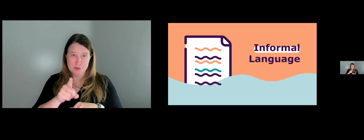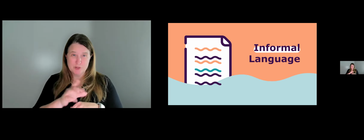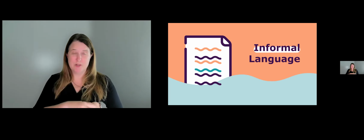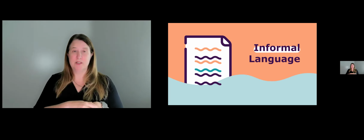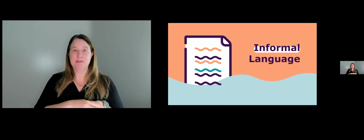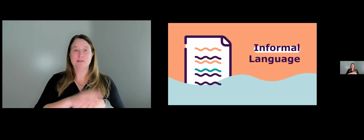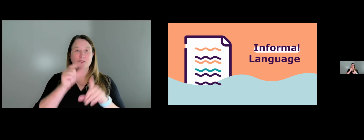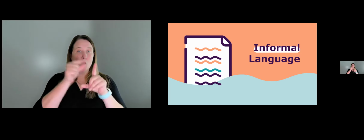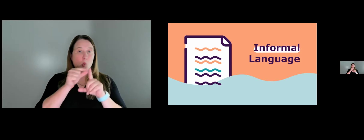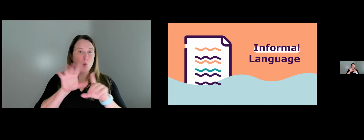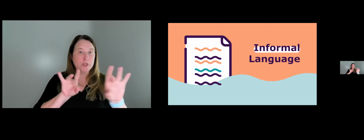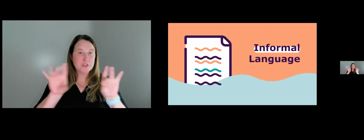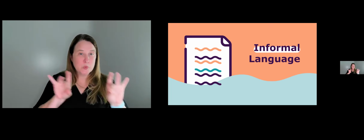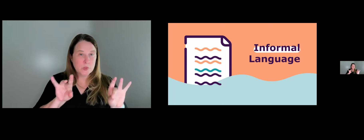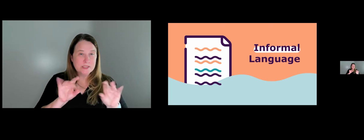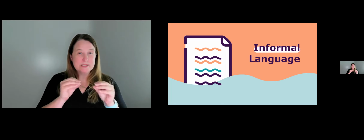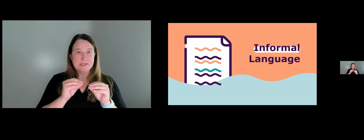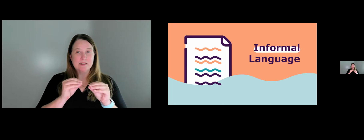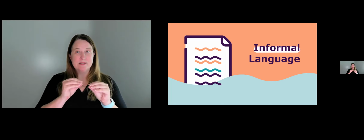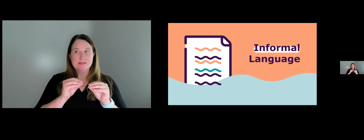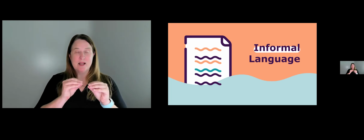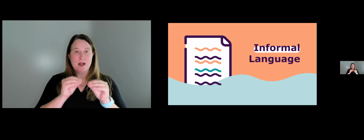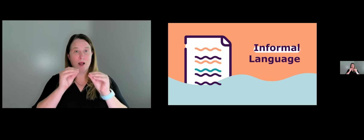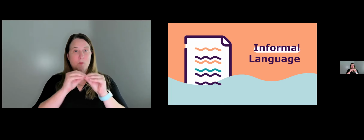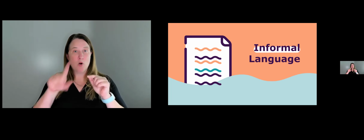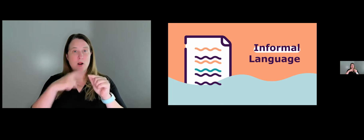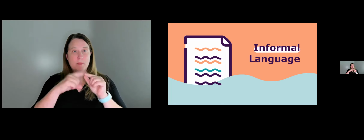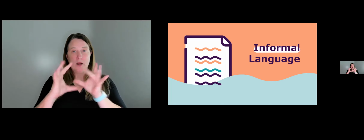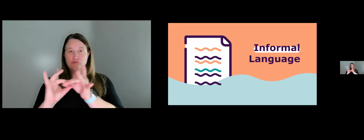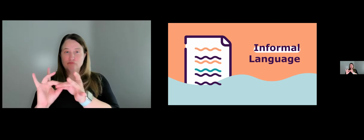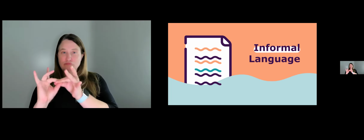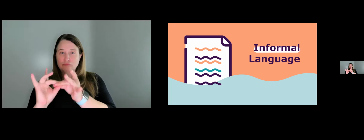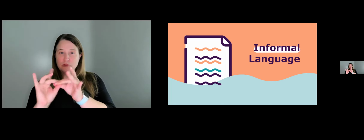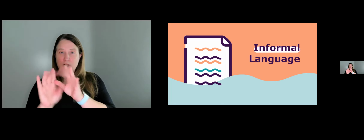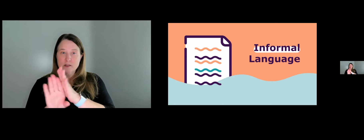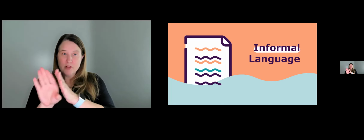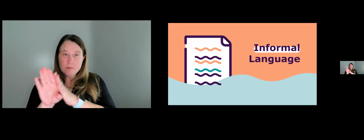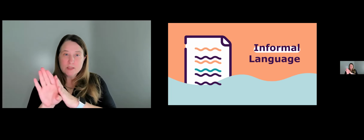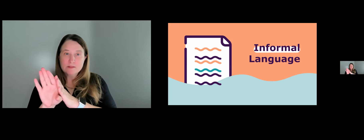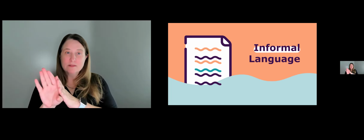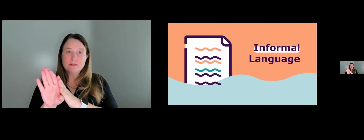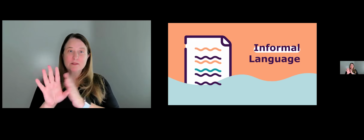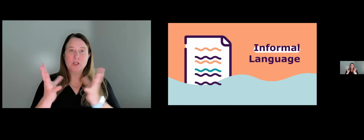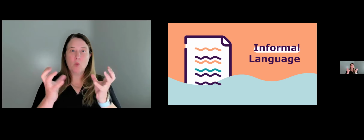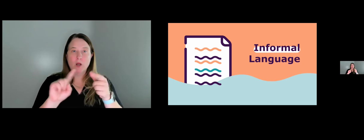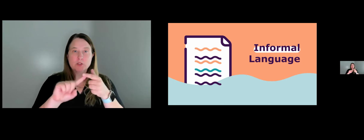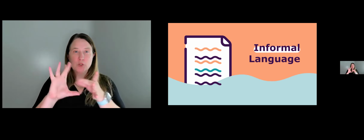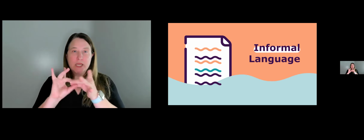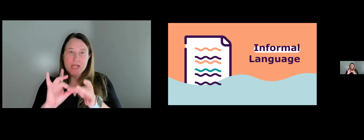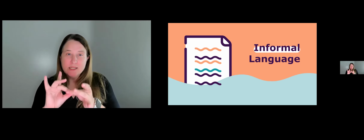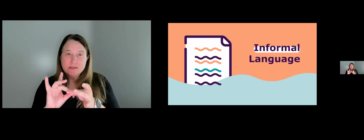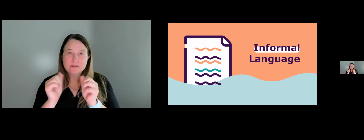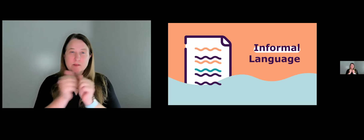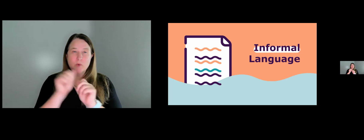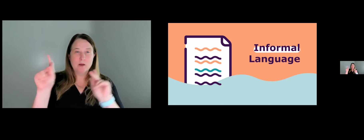Personal stories are embedded in informal language for sure. Our word choice is more about